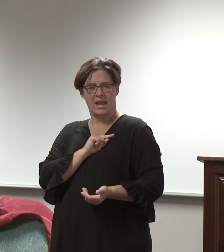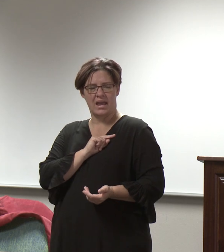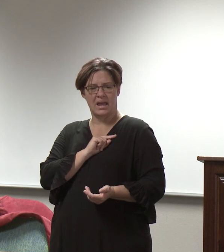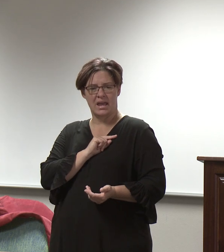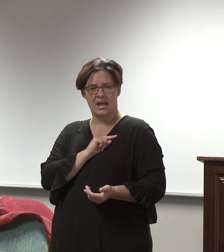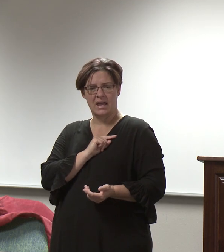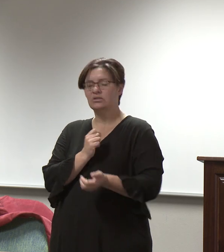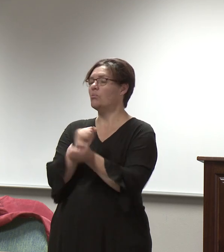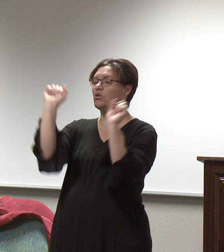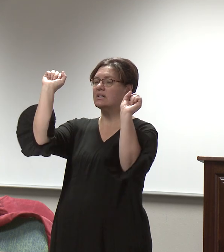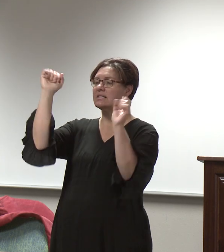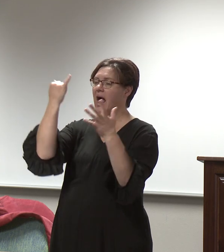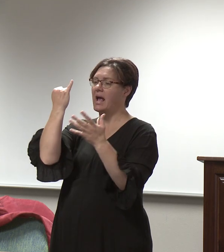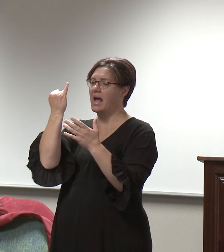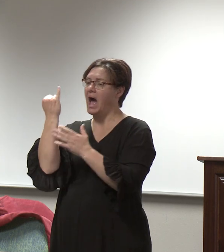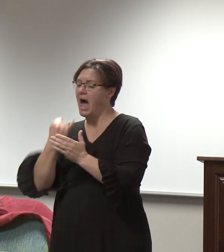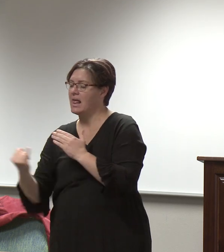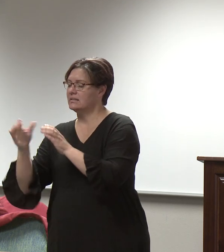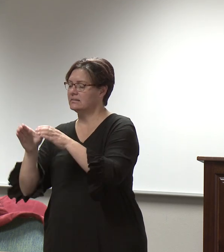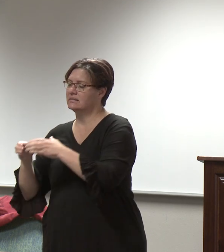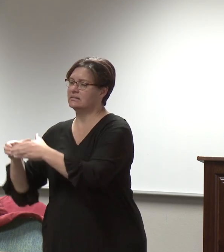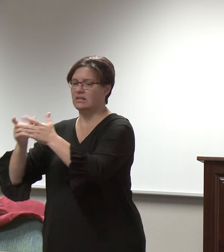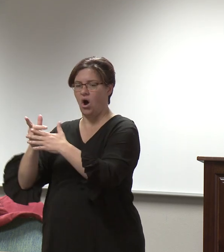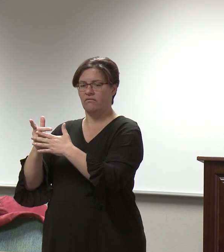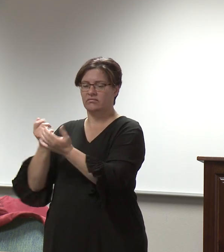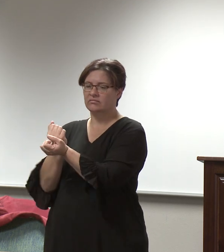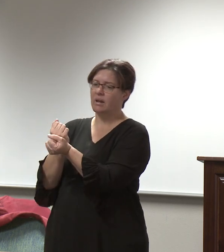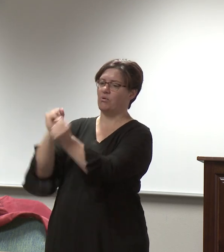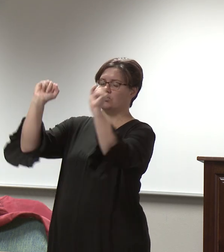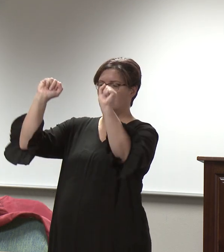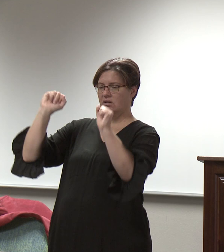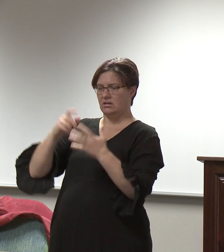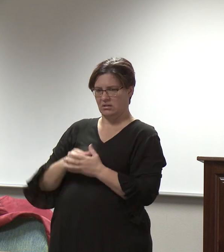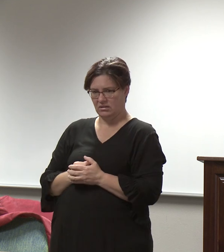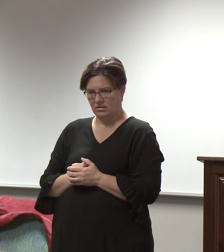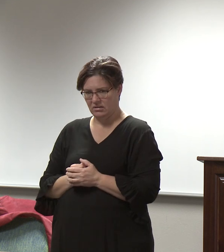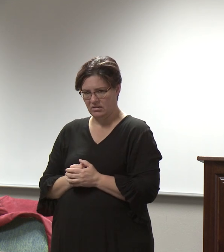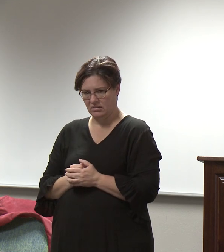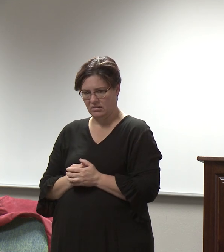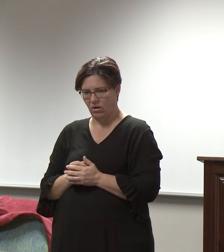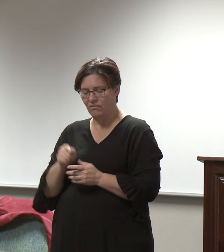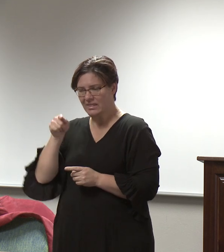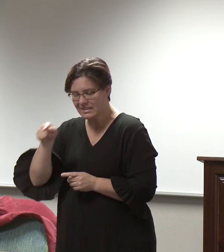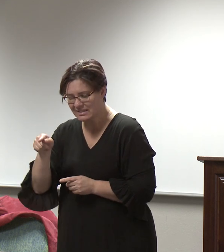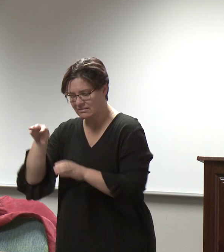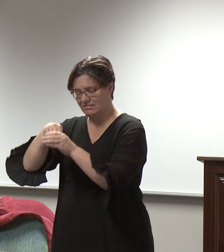an island of democratic liberation in an archipelago of